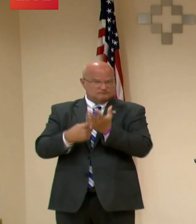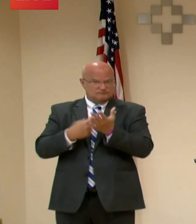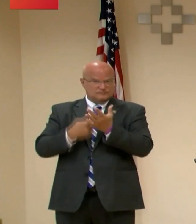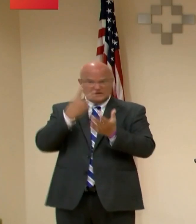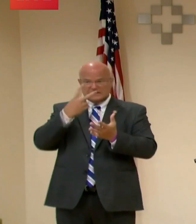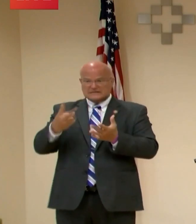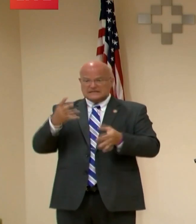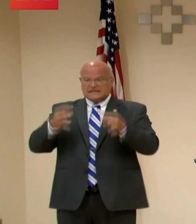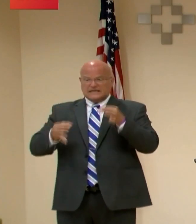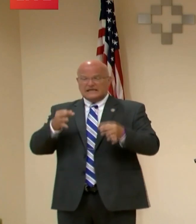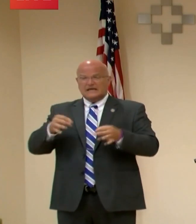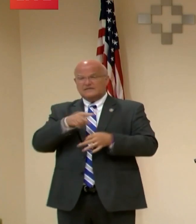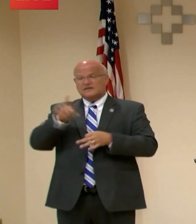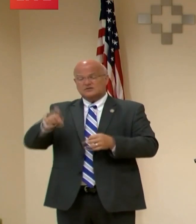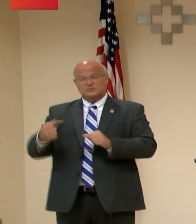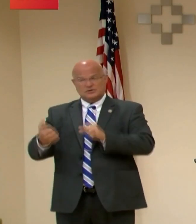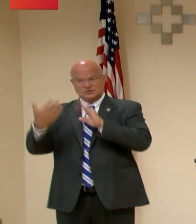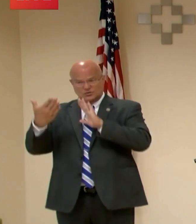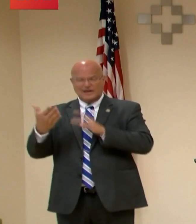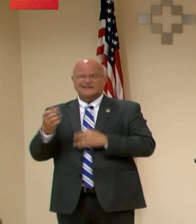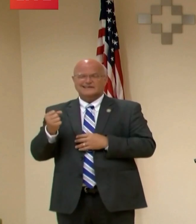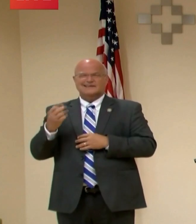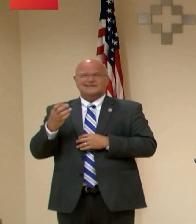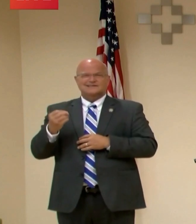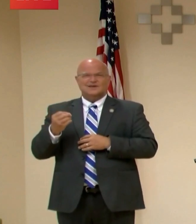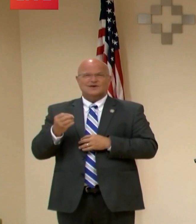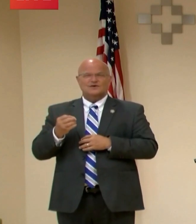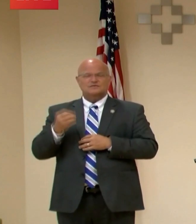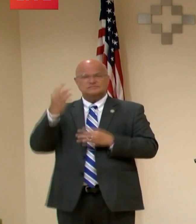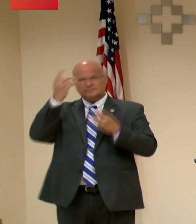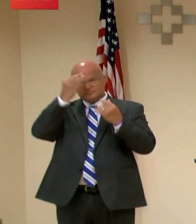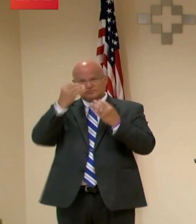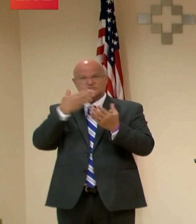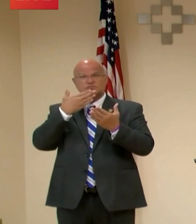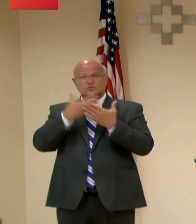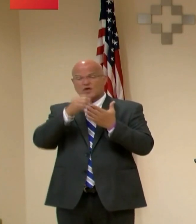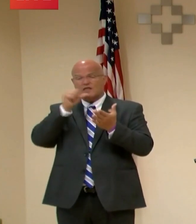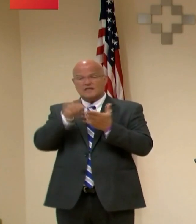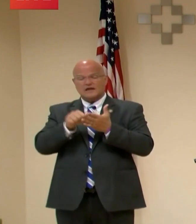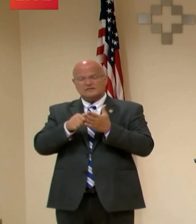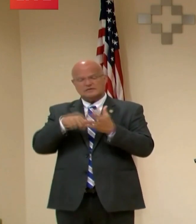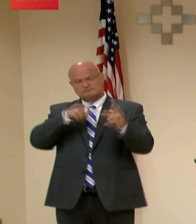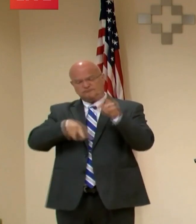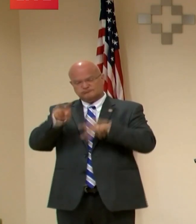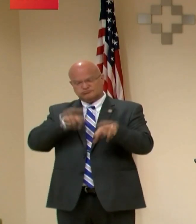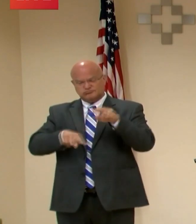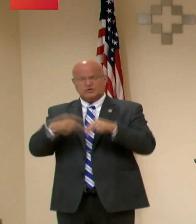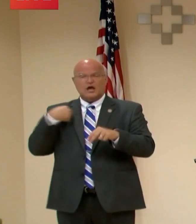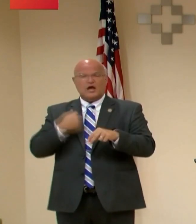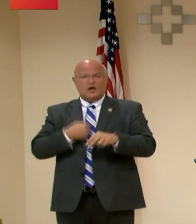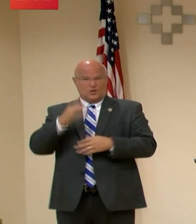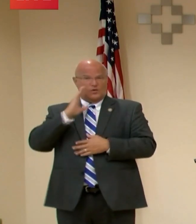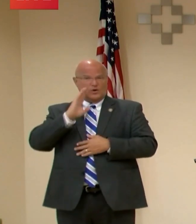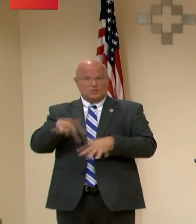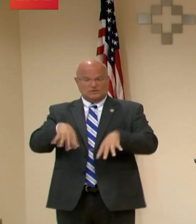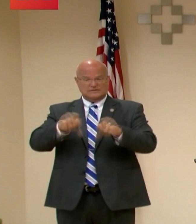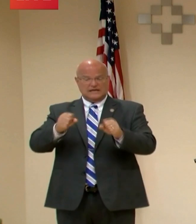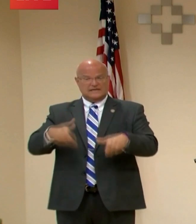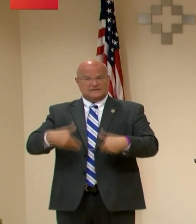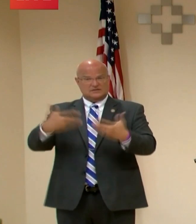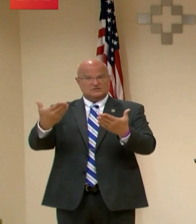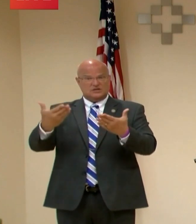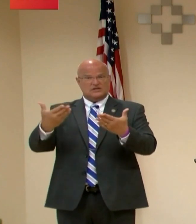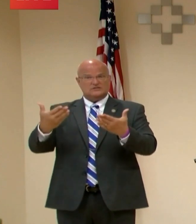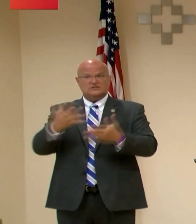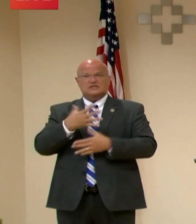see if they should be addressed. So it was a very thoughtful letter. I've reviewed it, and we're going to take those